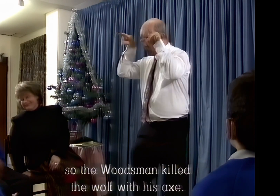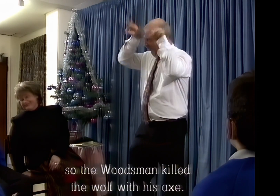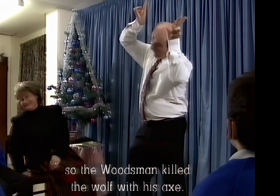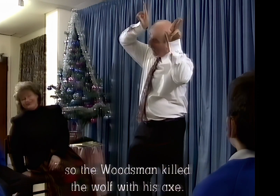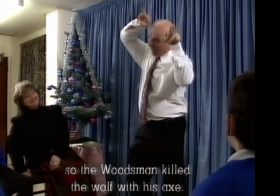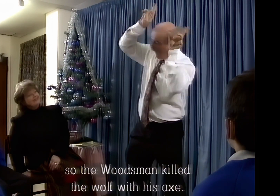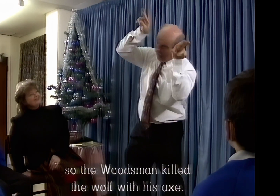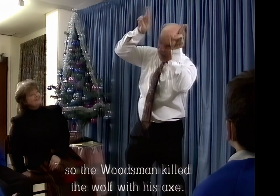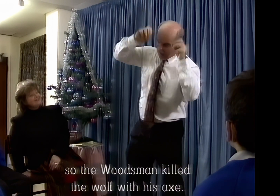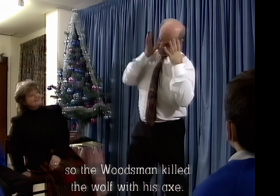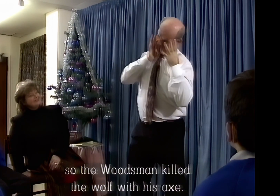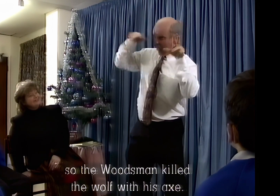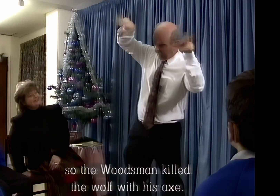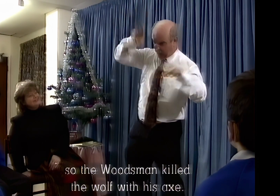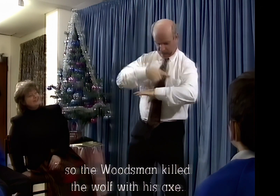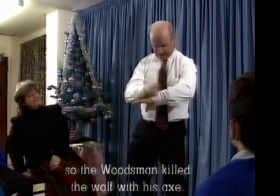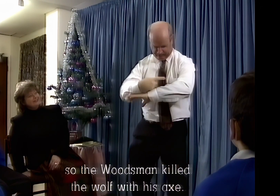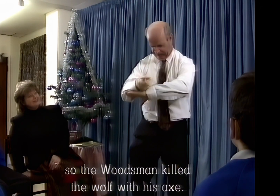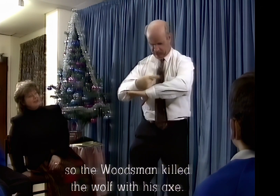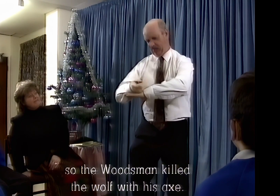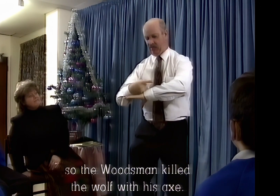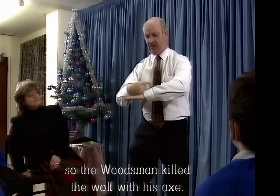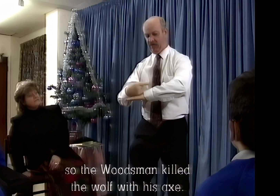behind him and killed the wolf with his axe.